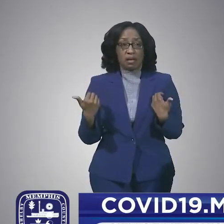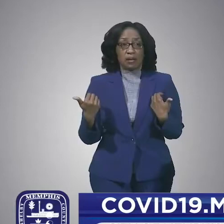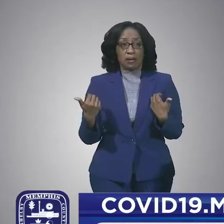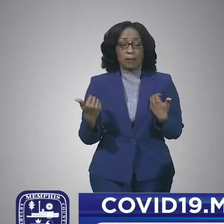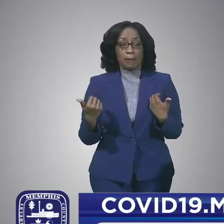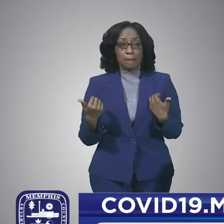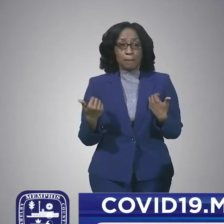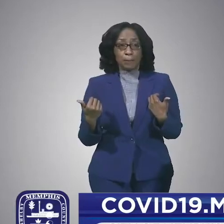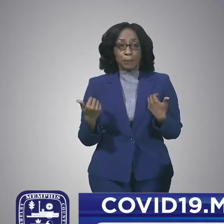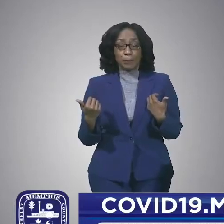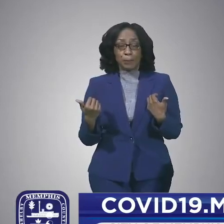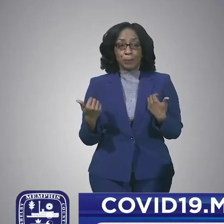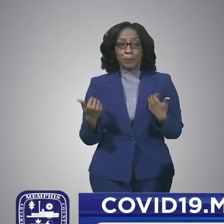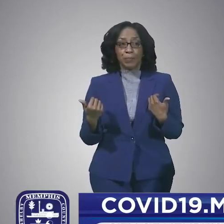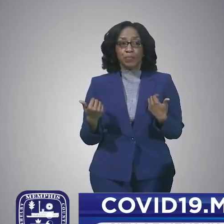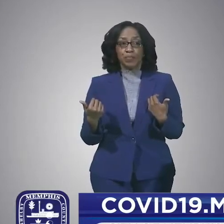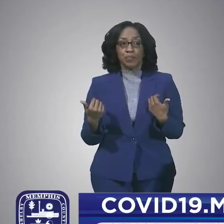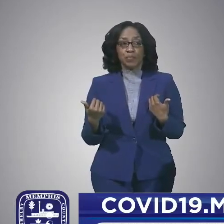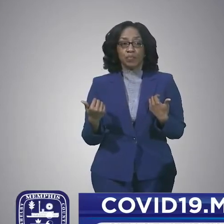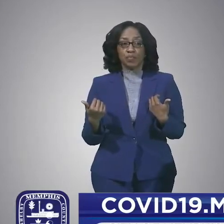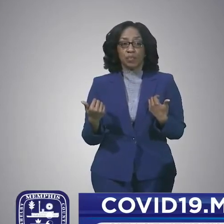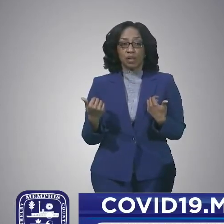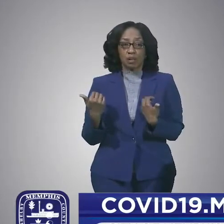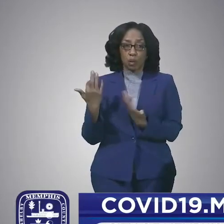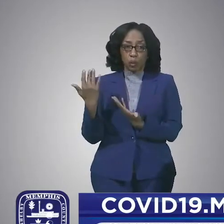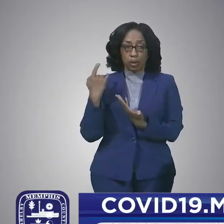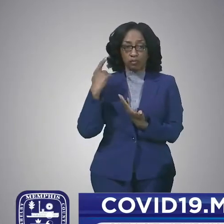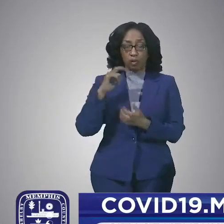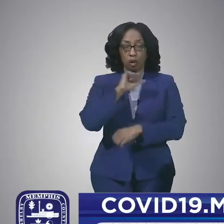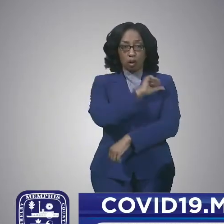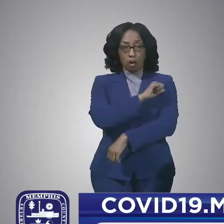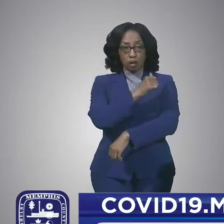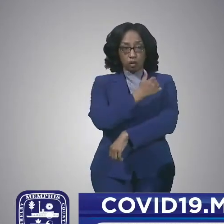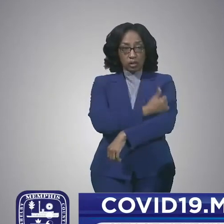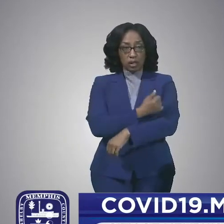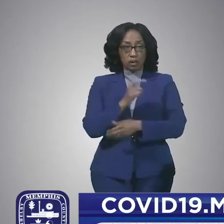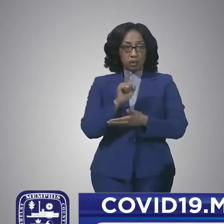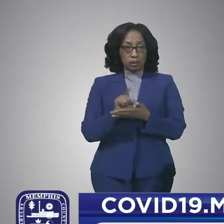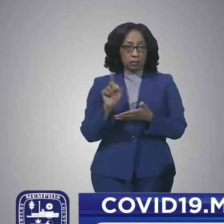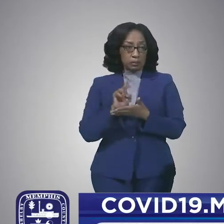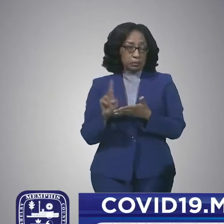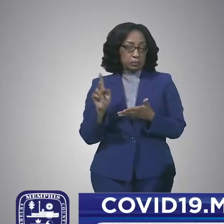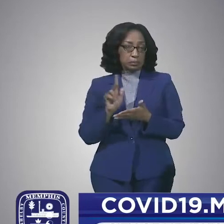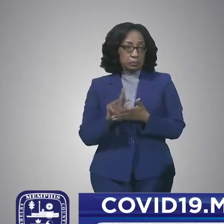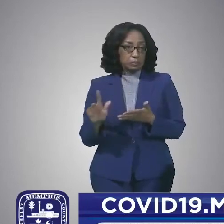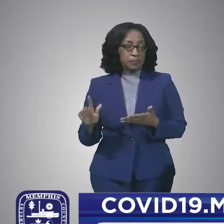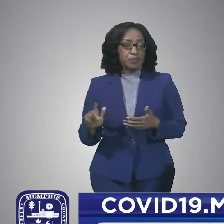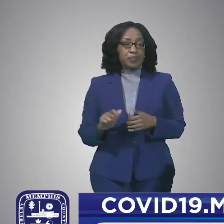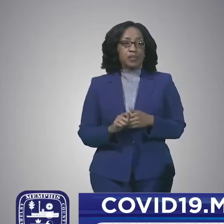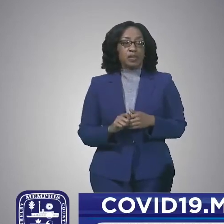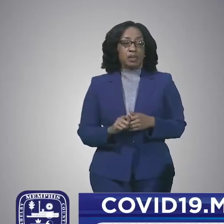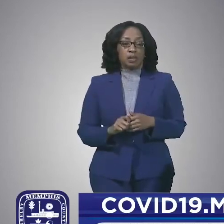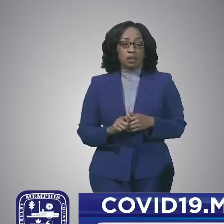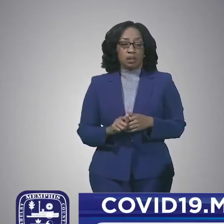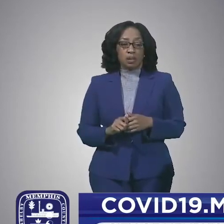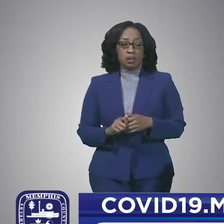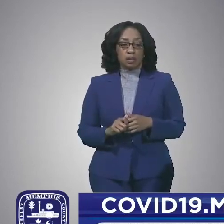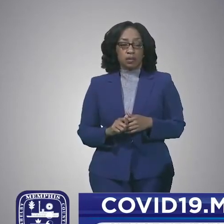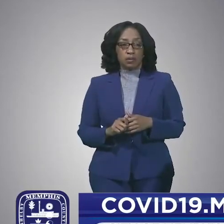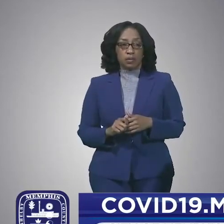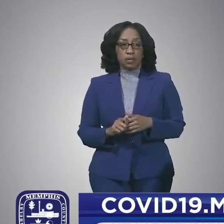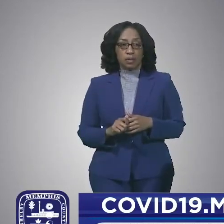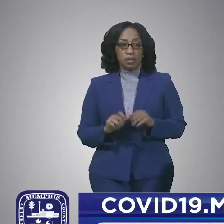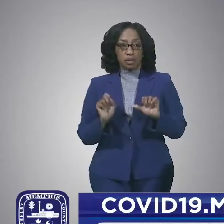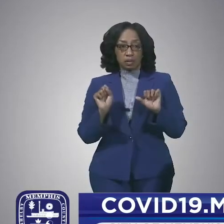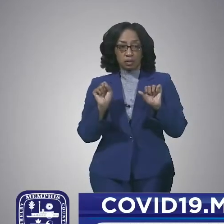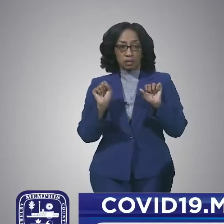are expecting authorization in the next couple weeks. I know that there's a substantial